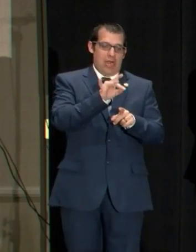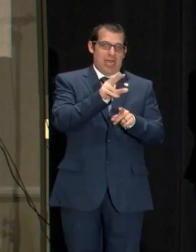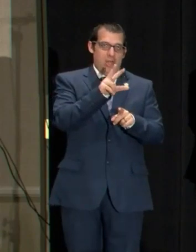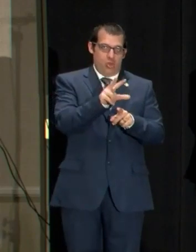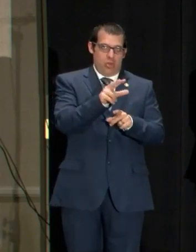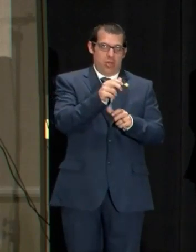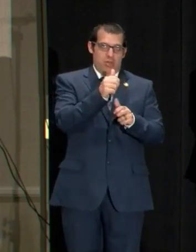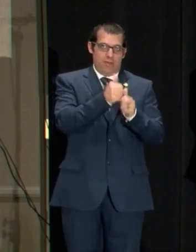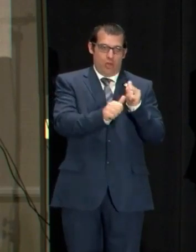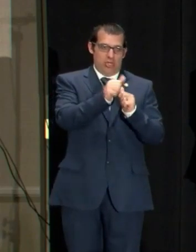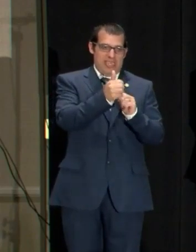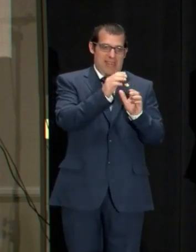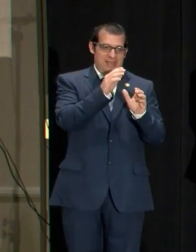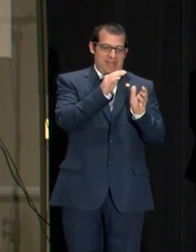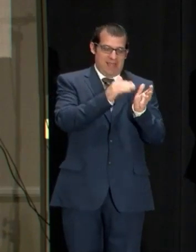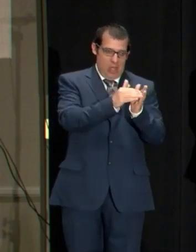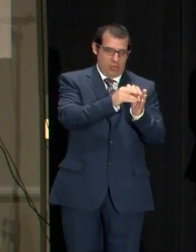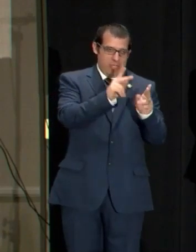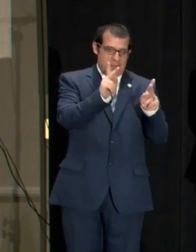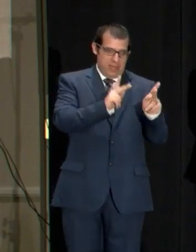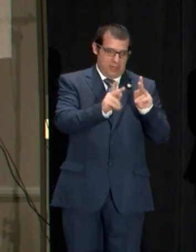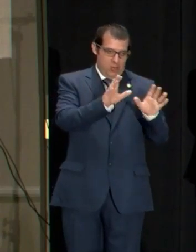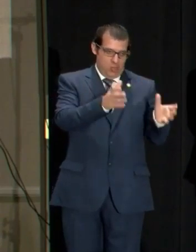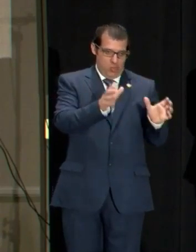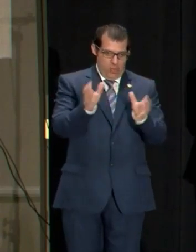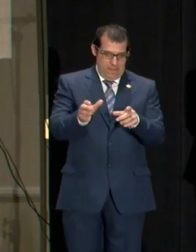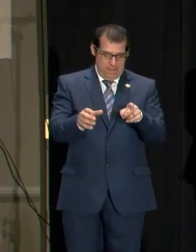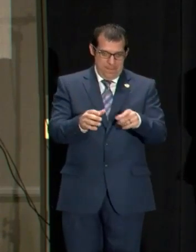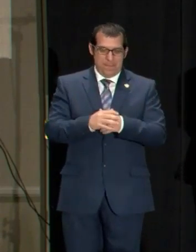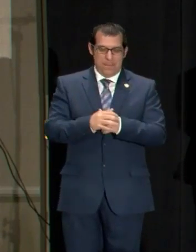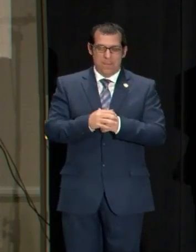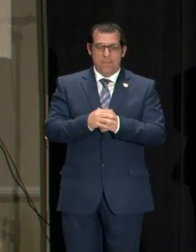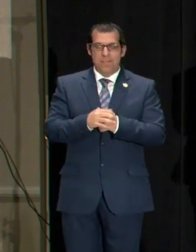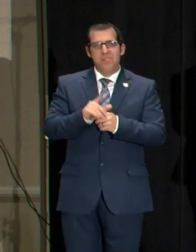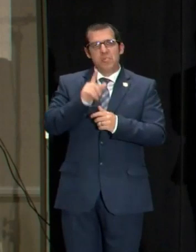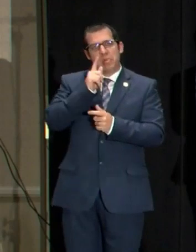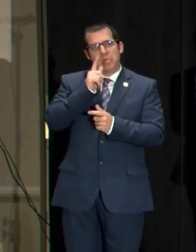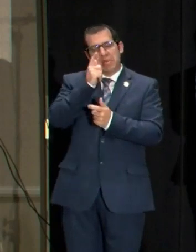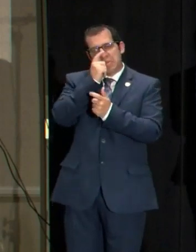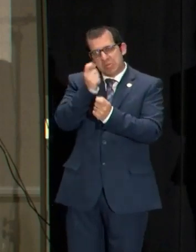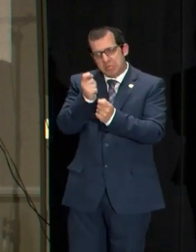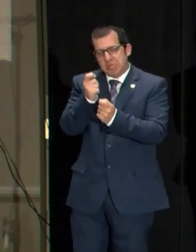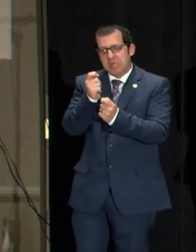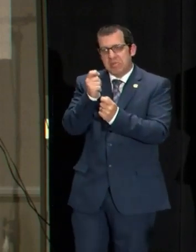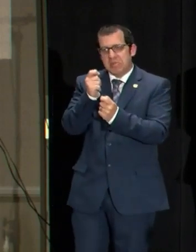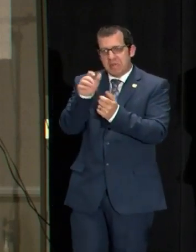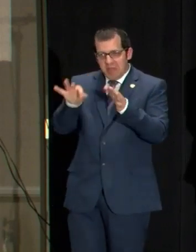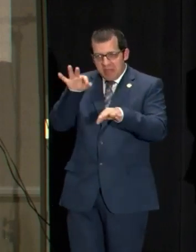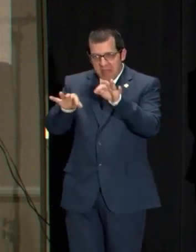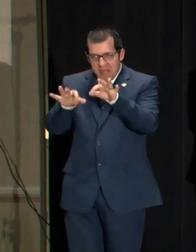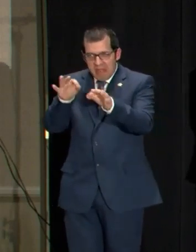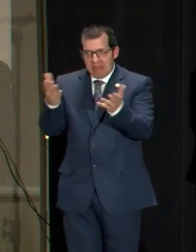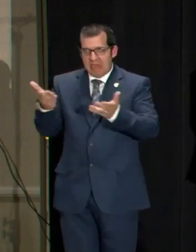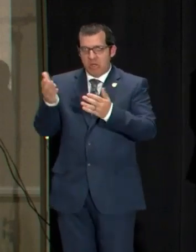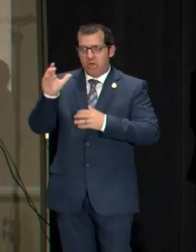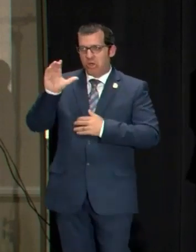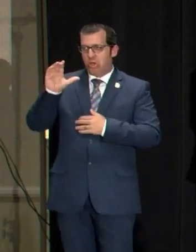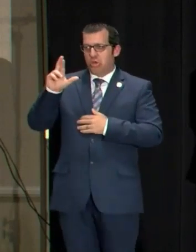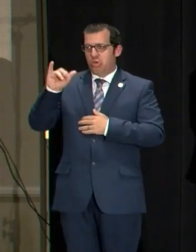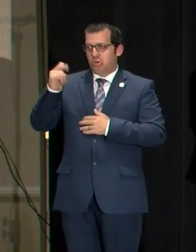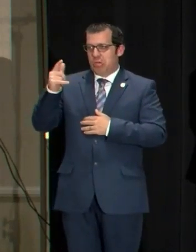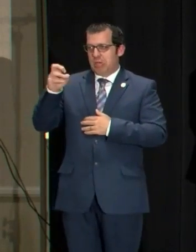383. Some interesting points to our cases here in Craighead